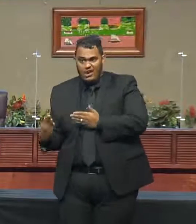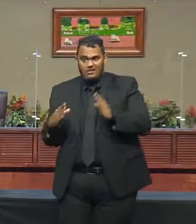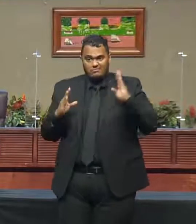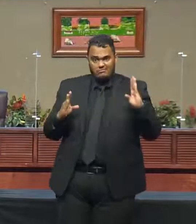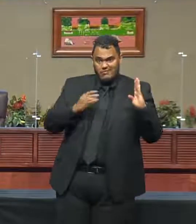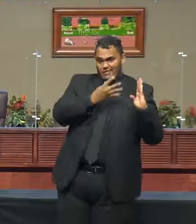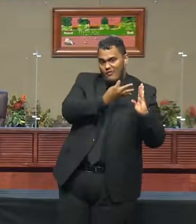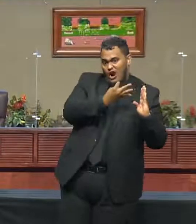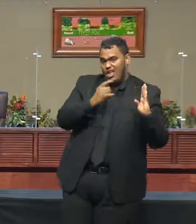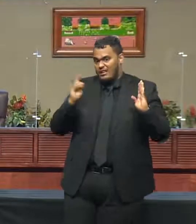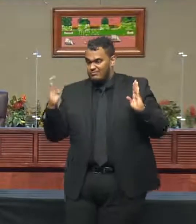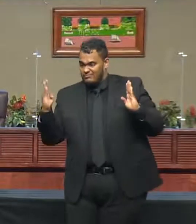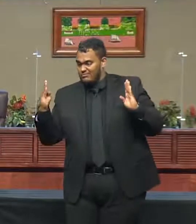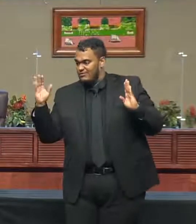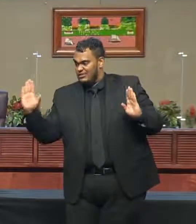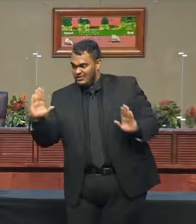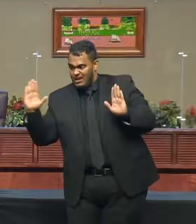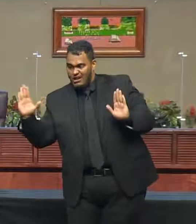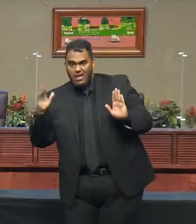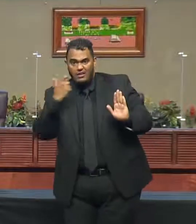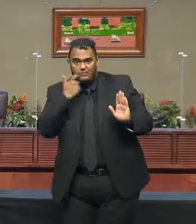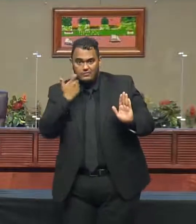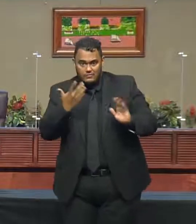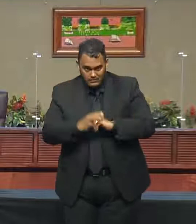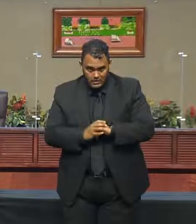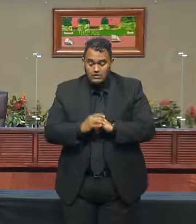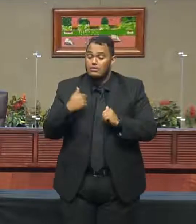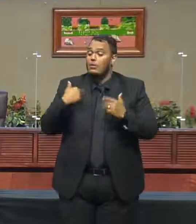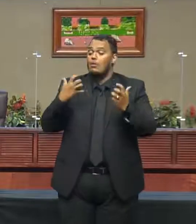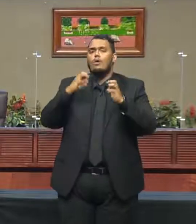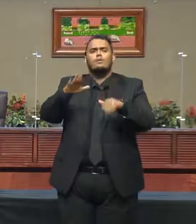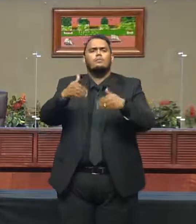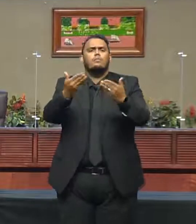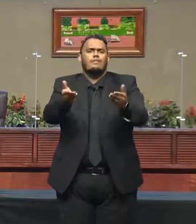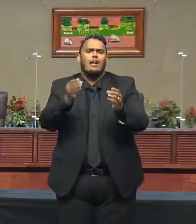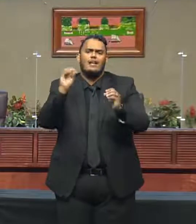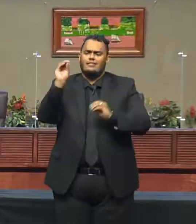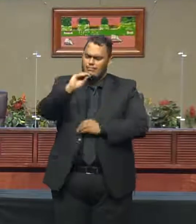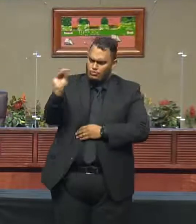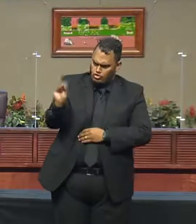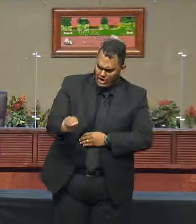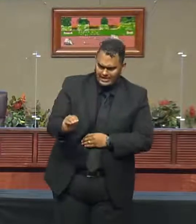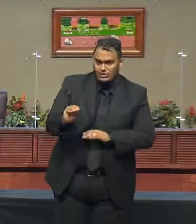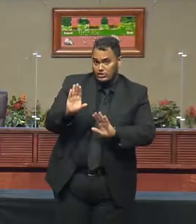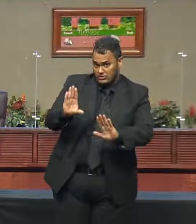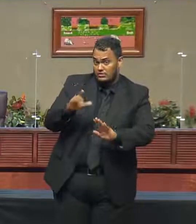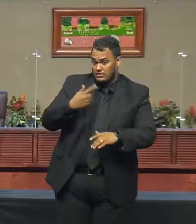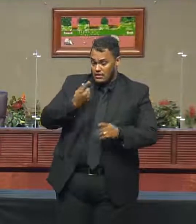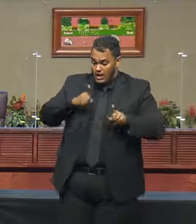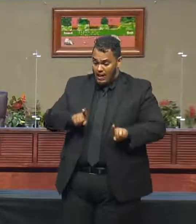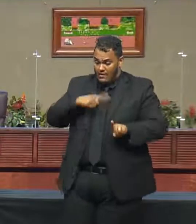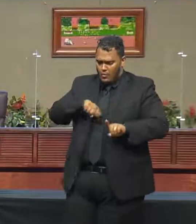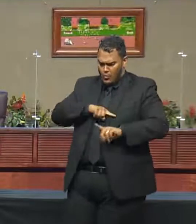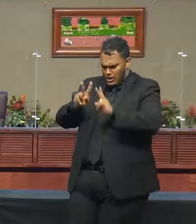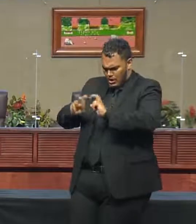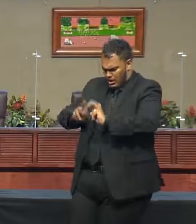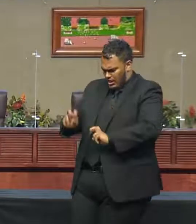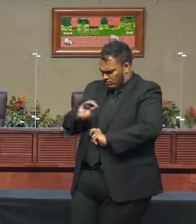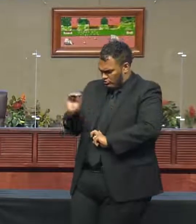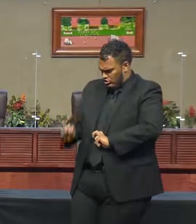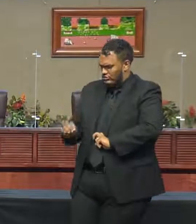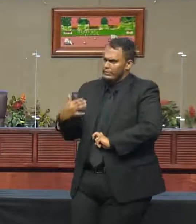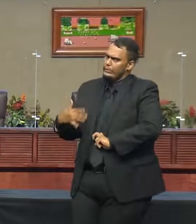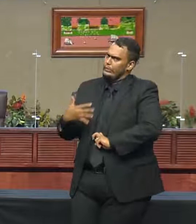days. So to give you the percentages, and we are doing extremely well in these cases, for people over